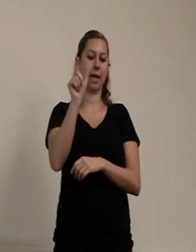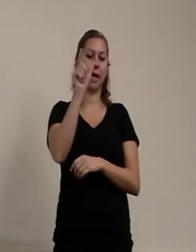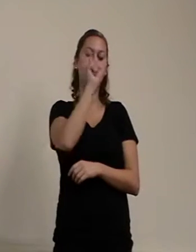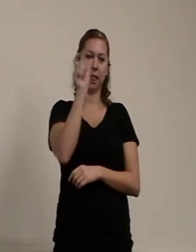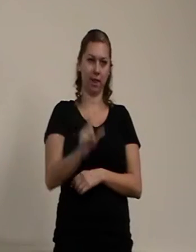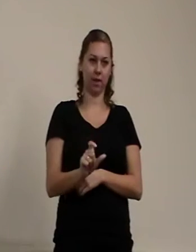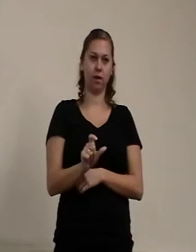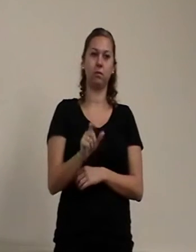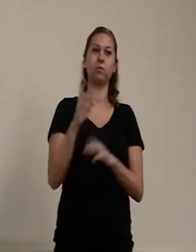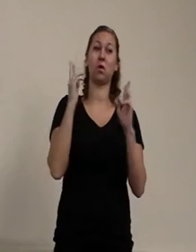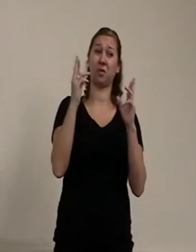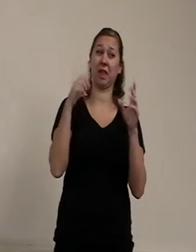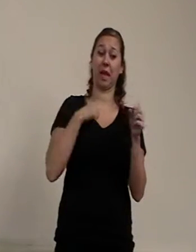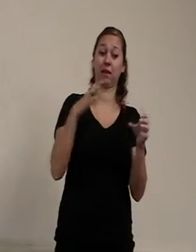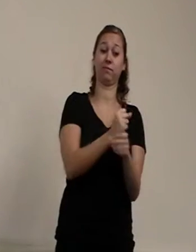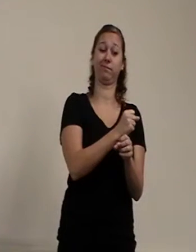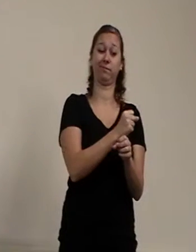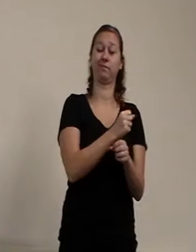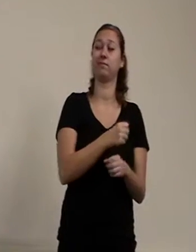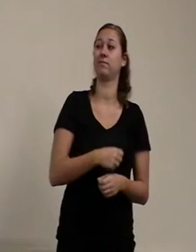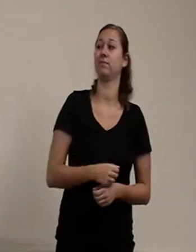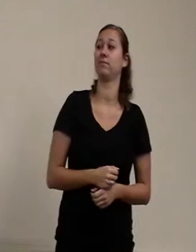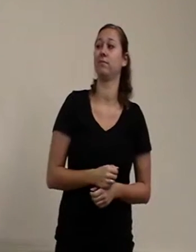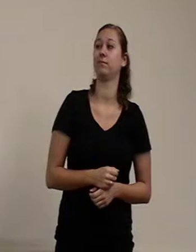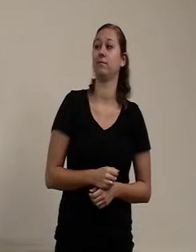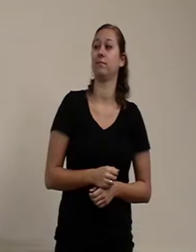a lot of different ways you can get yourself overseas. Okay. I promise.